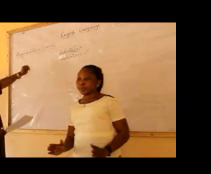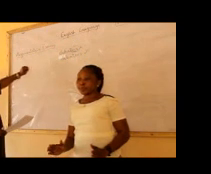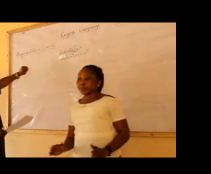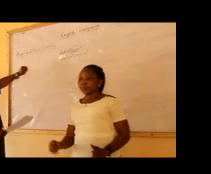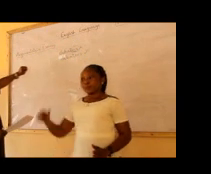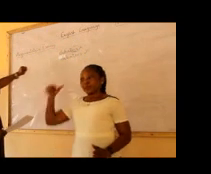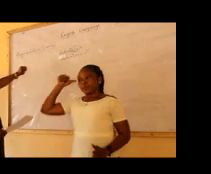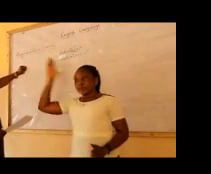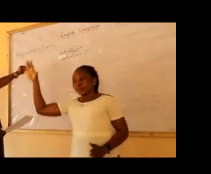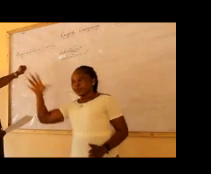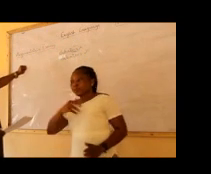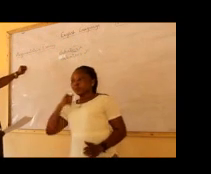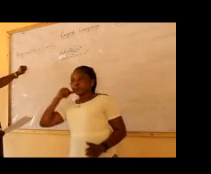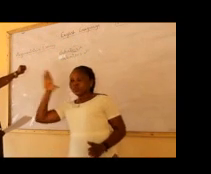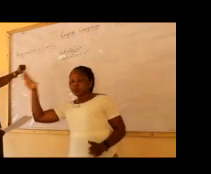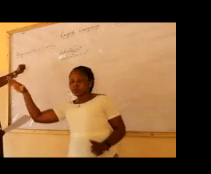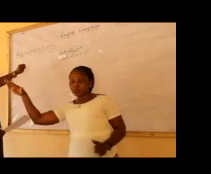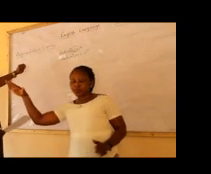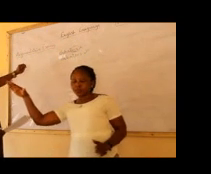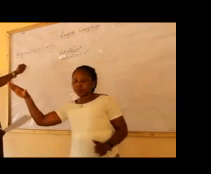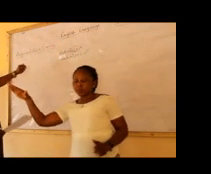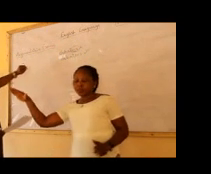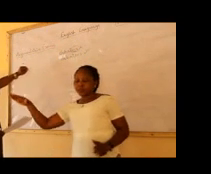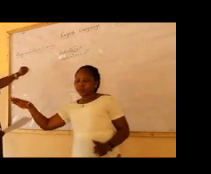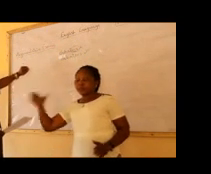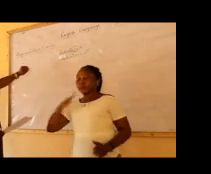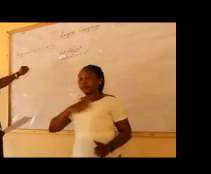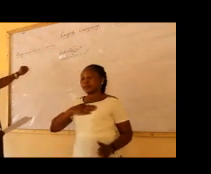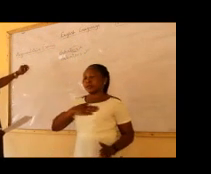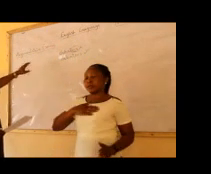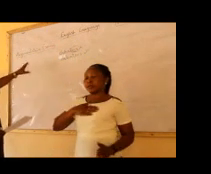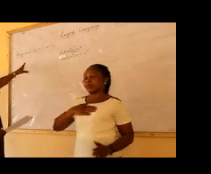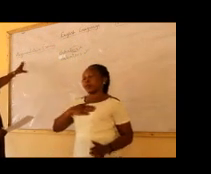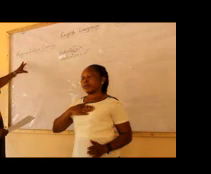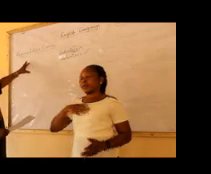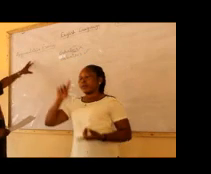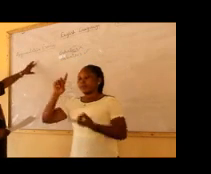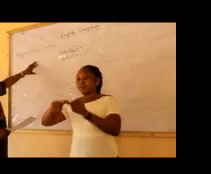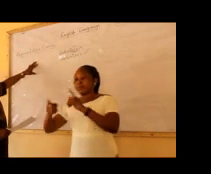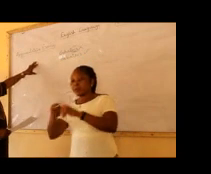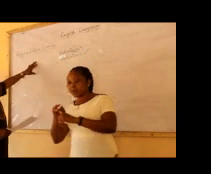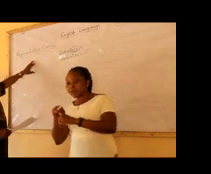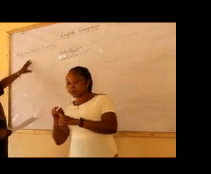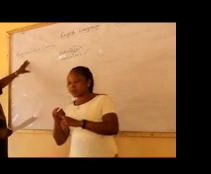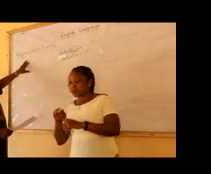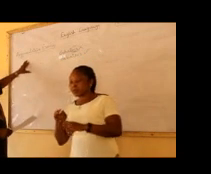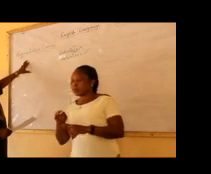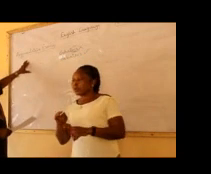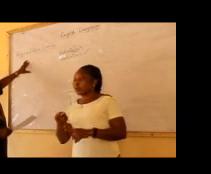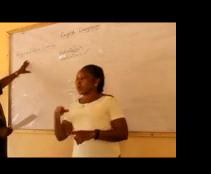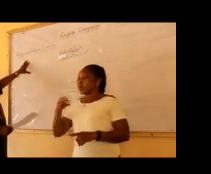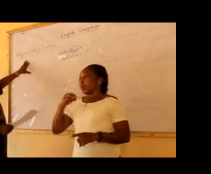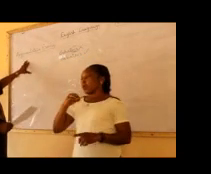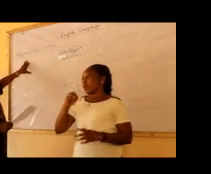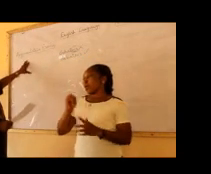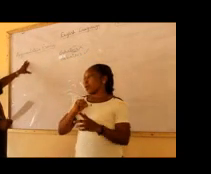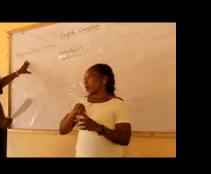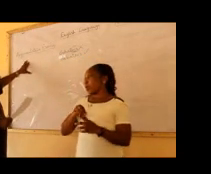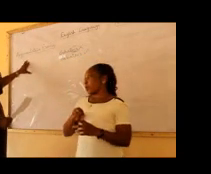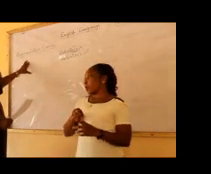ladies and gentlemen, fellow students, either you say ladies and gentlemen or you say